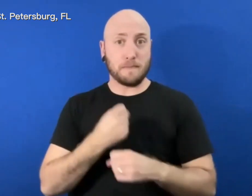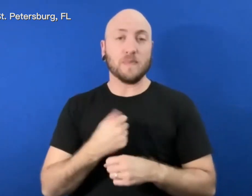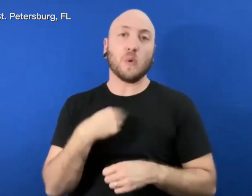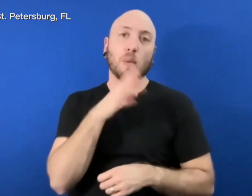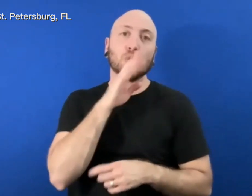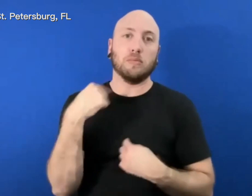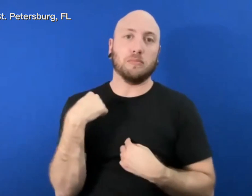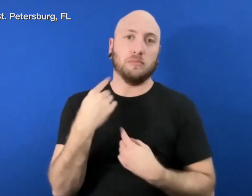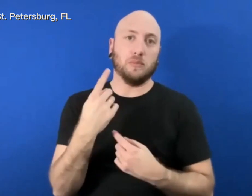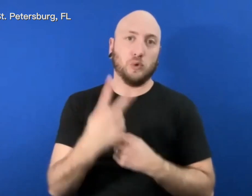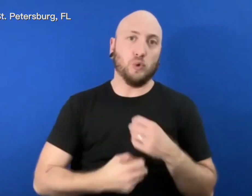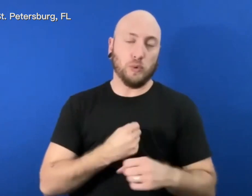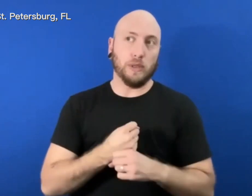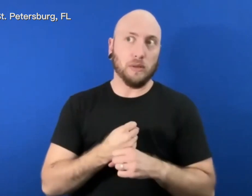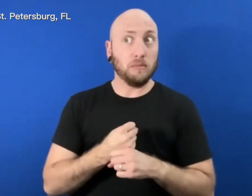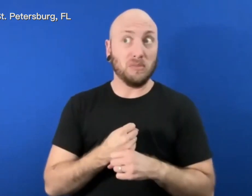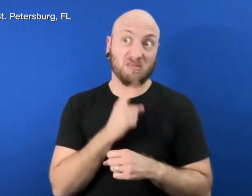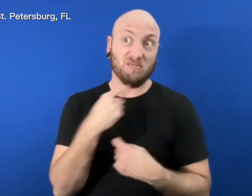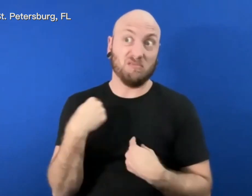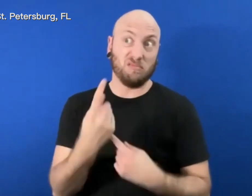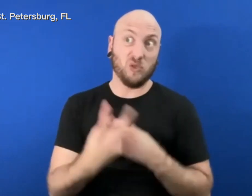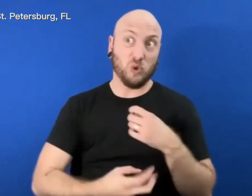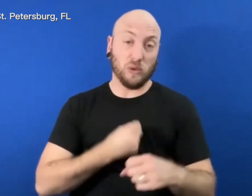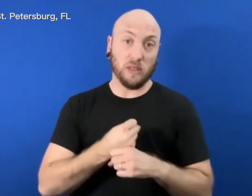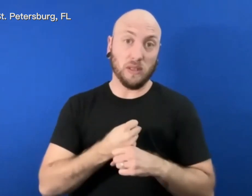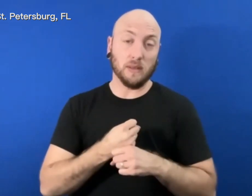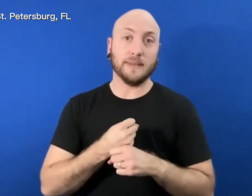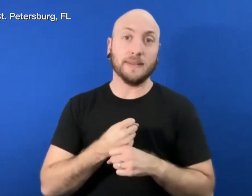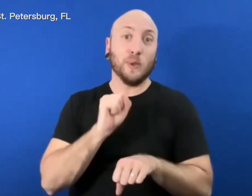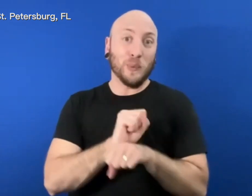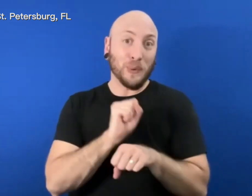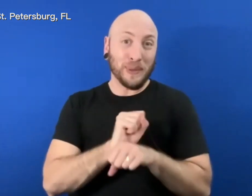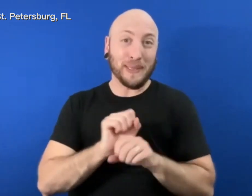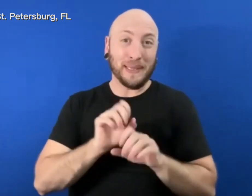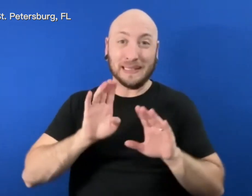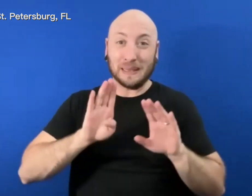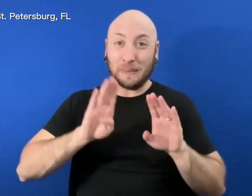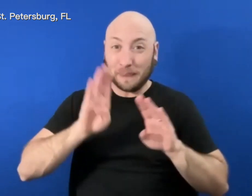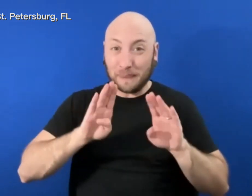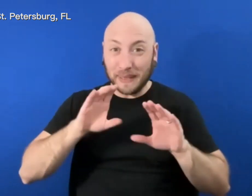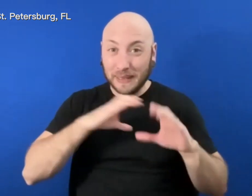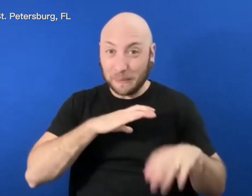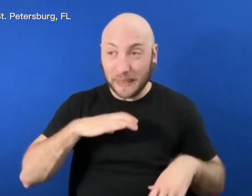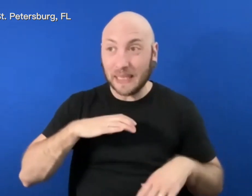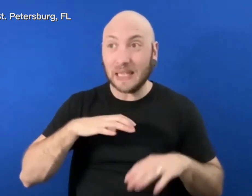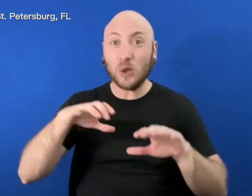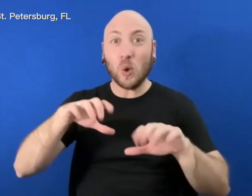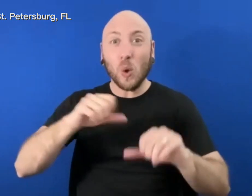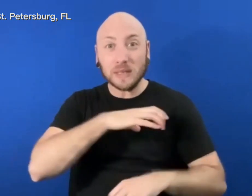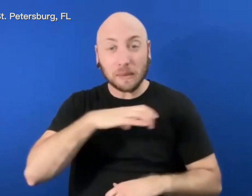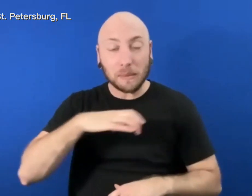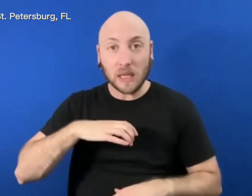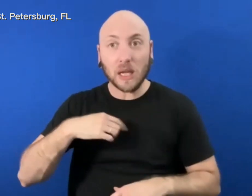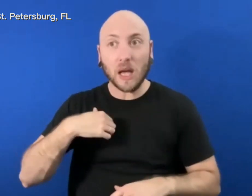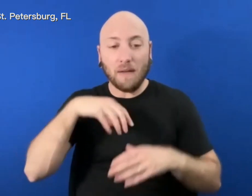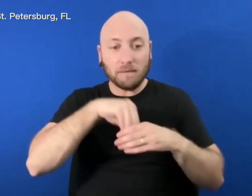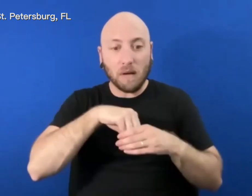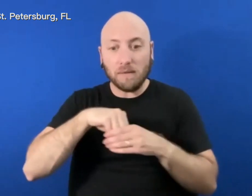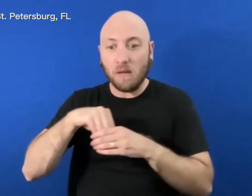much, like between bidding and hosting this convention, I've been involved with a bunch of service work at the